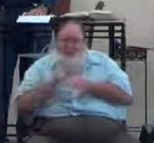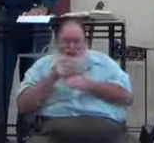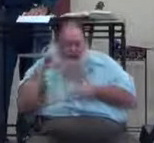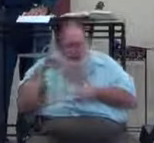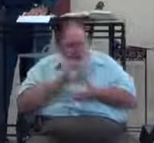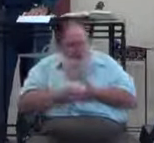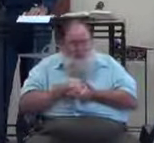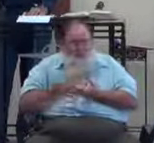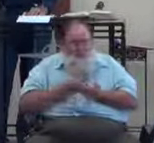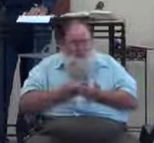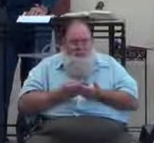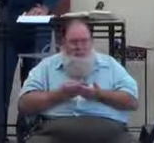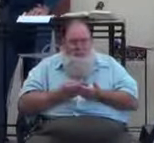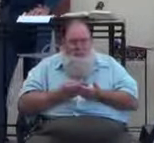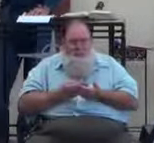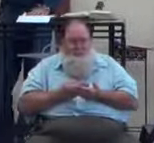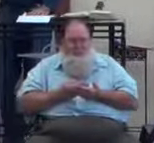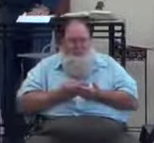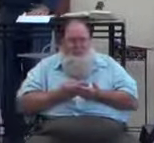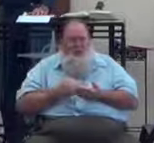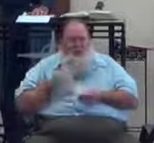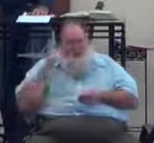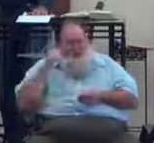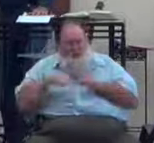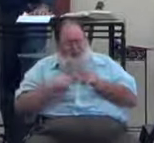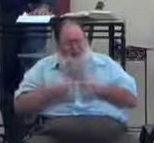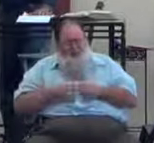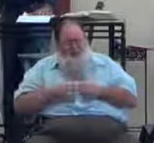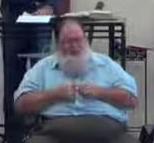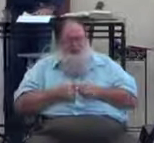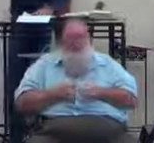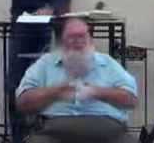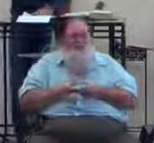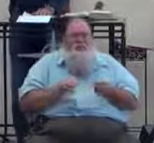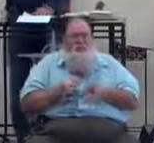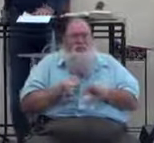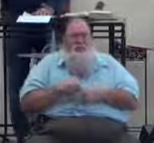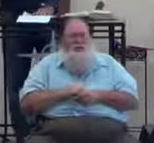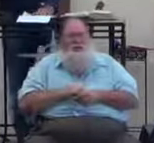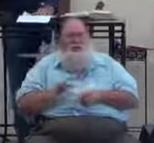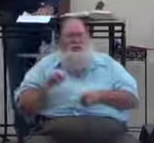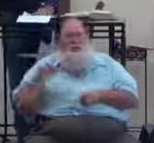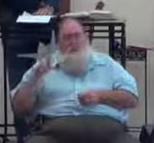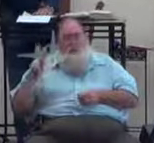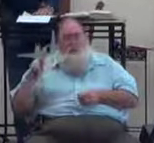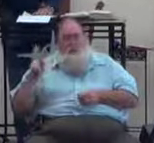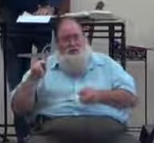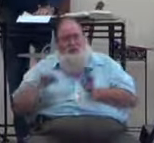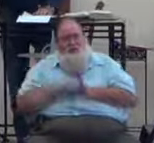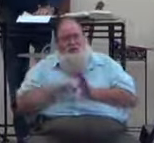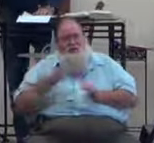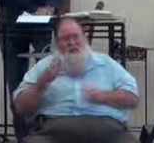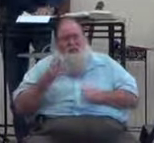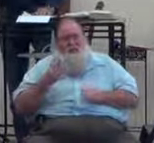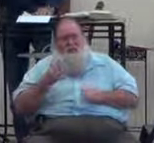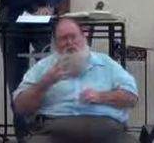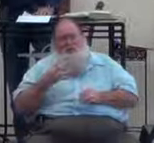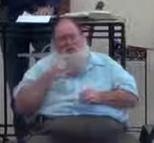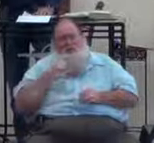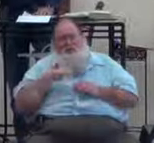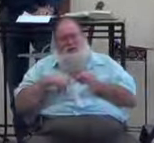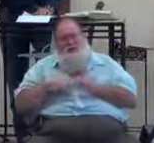good. I was thinking about the parable in Mark 4 when I was writing this stuff down, and it was sowing good seed.